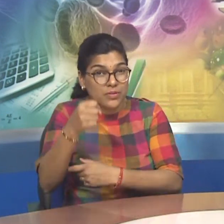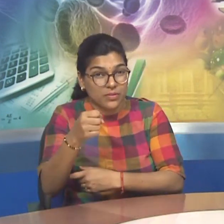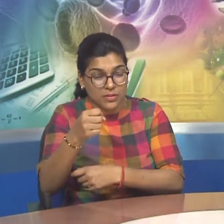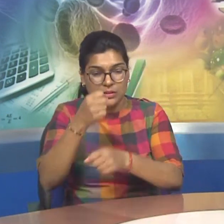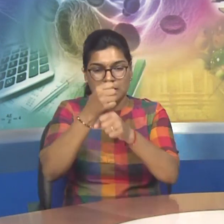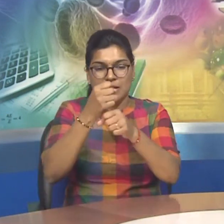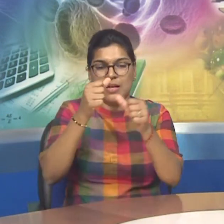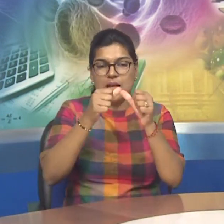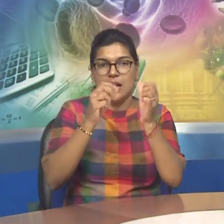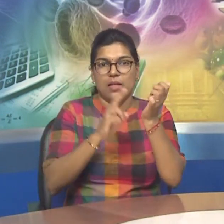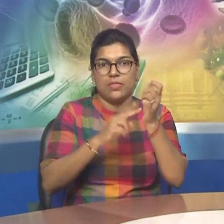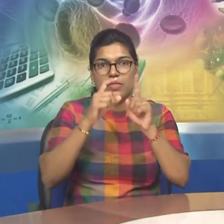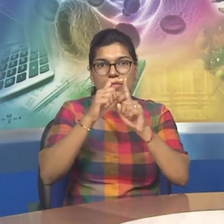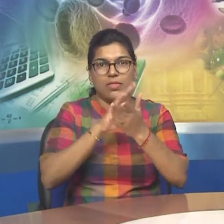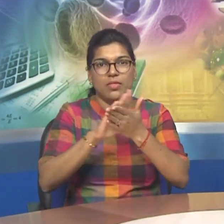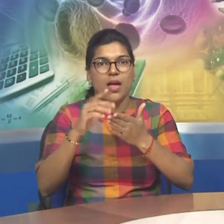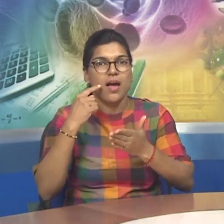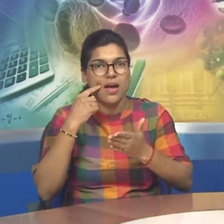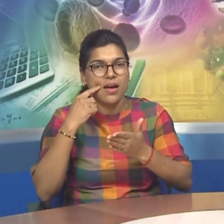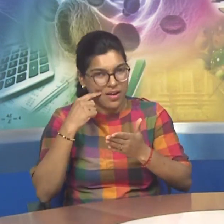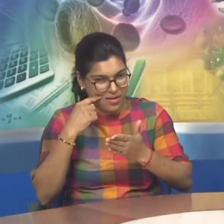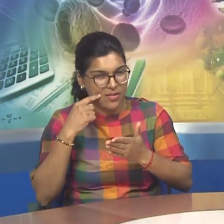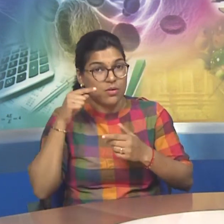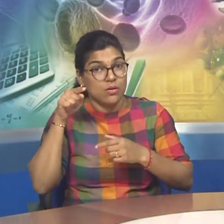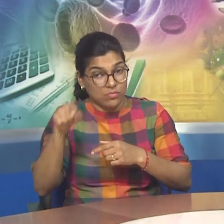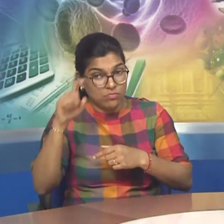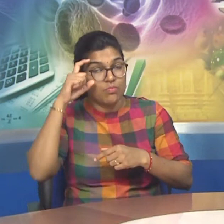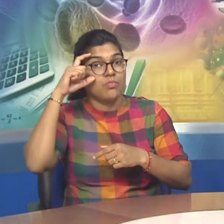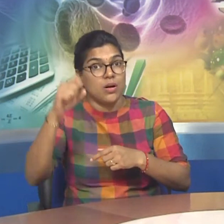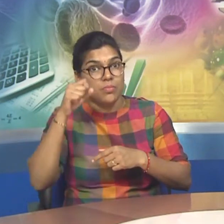Now read what Gandhiji has to say about this.